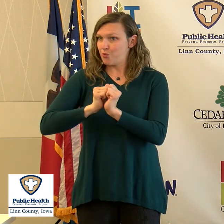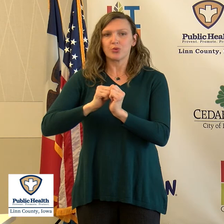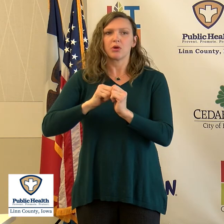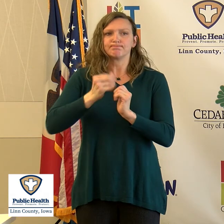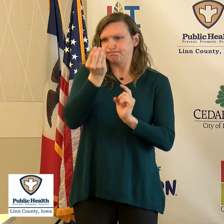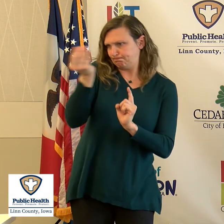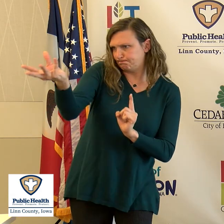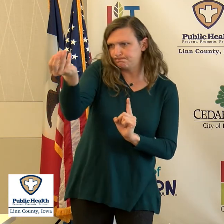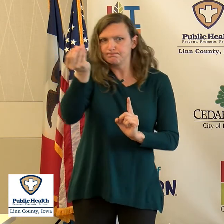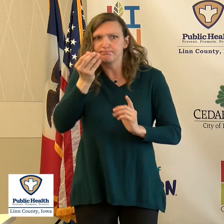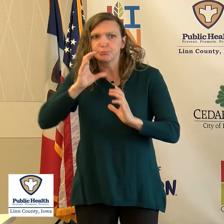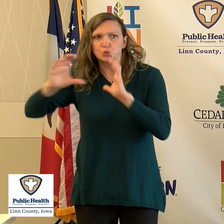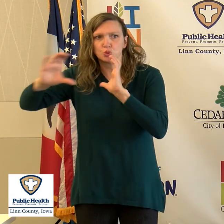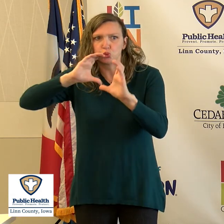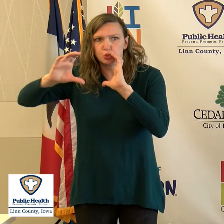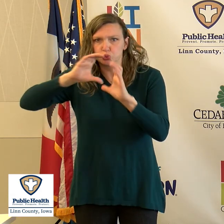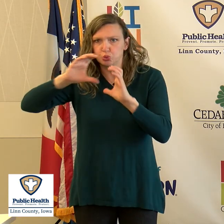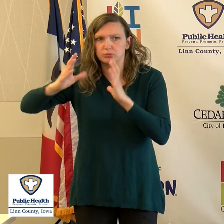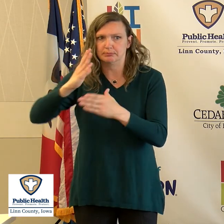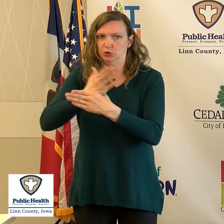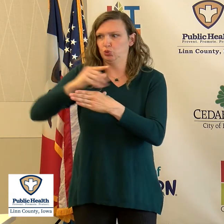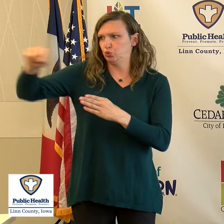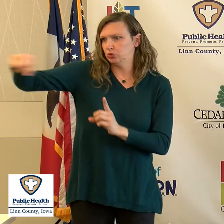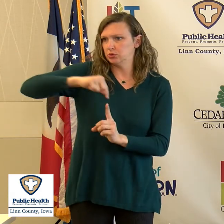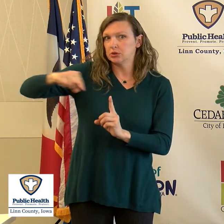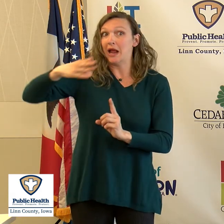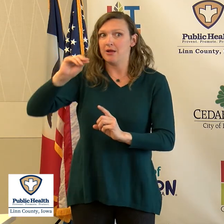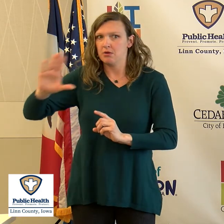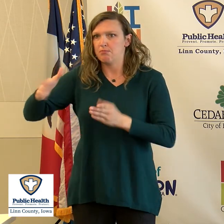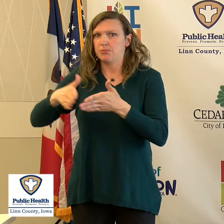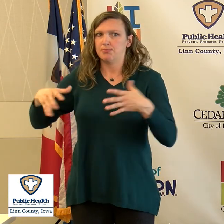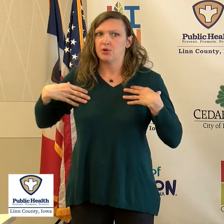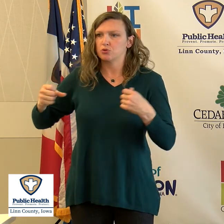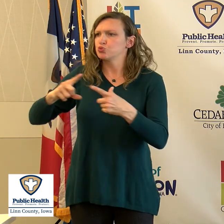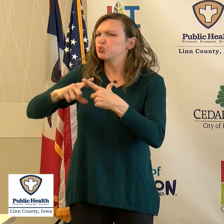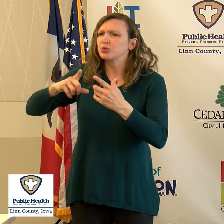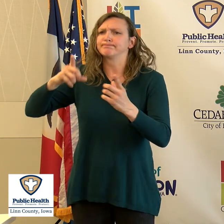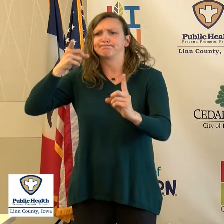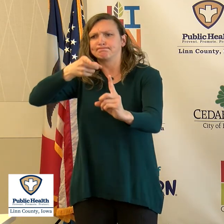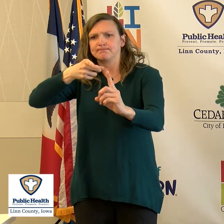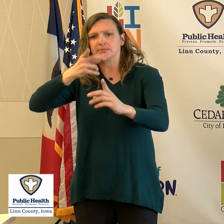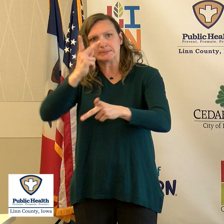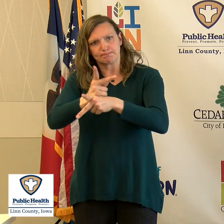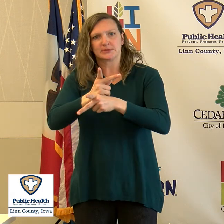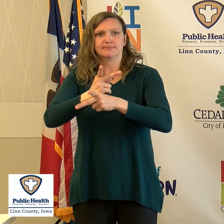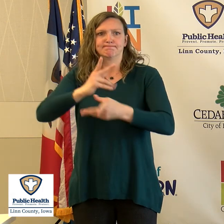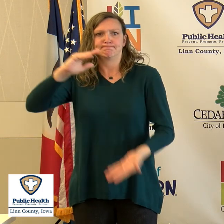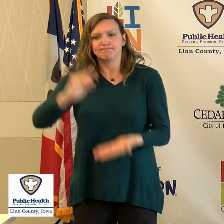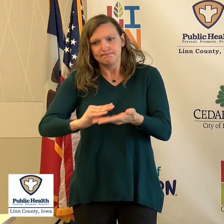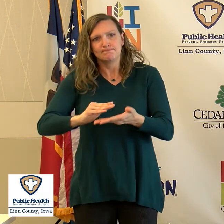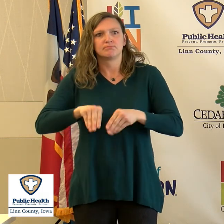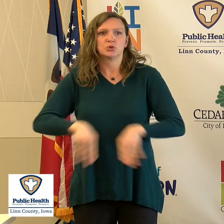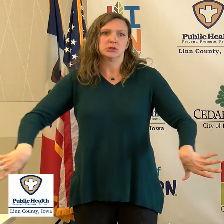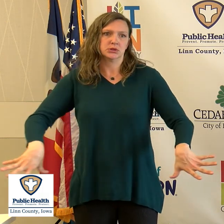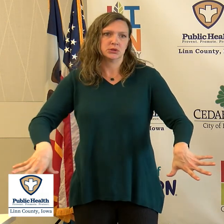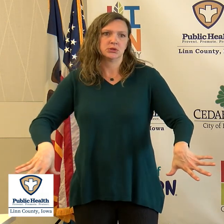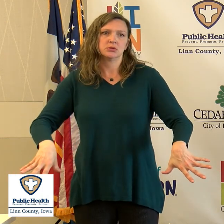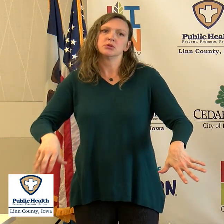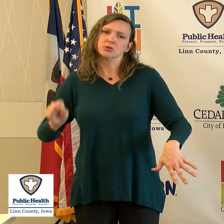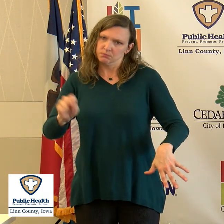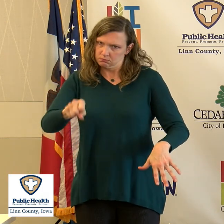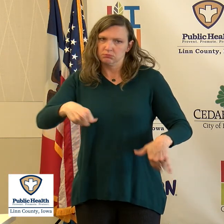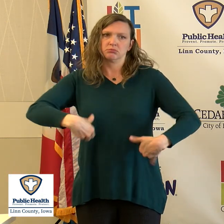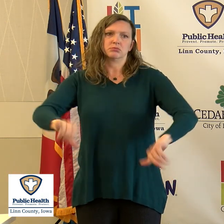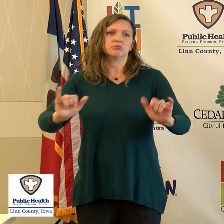protecting our population as well as protecting their population too. So there is a lot of coordination with those activities in regards to